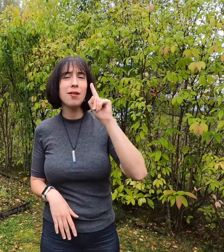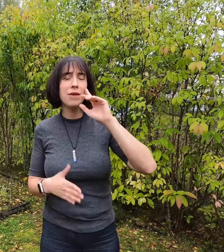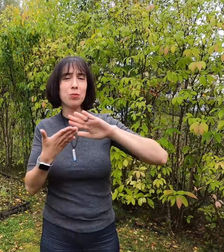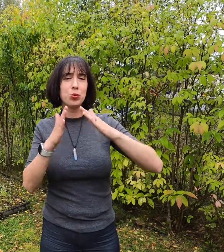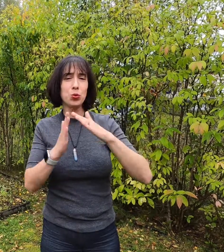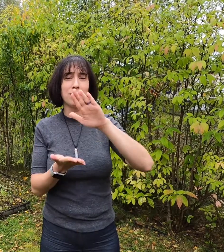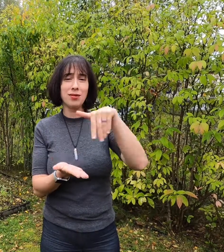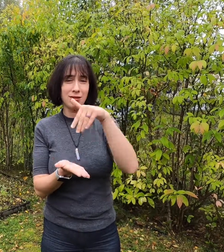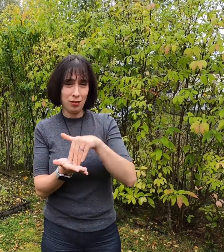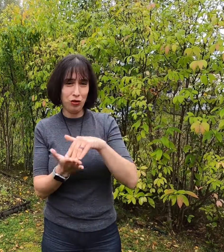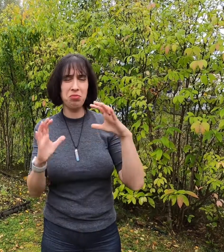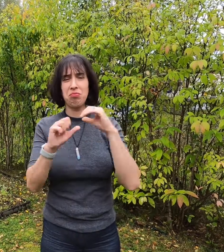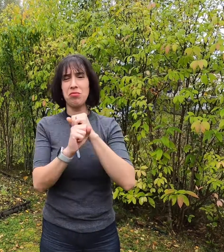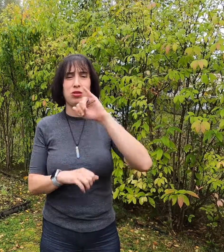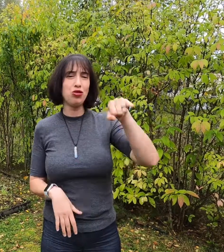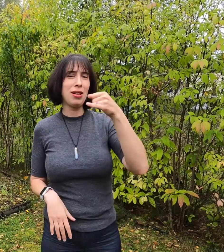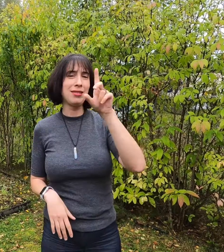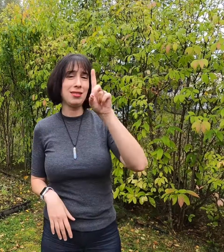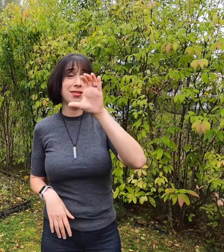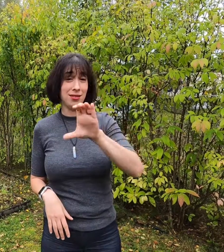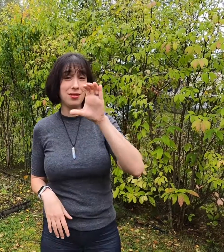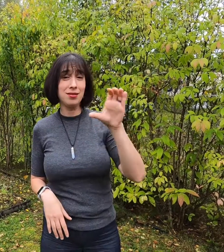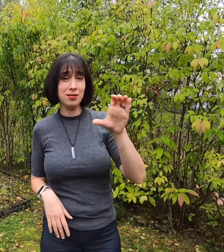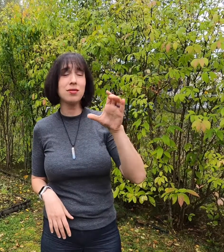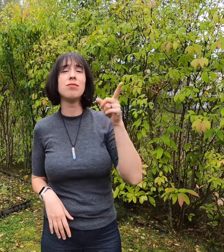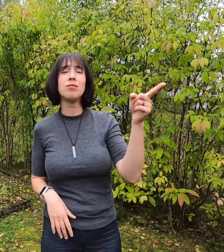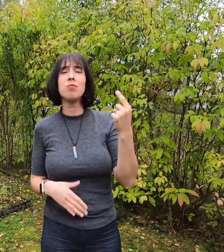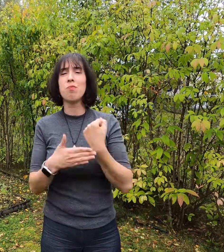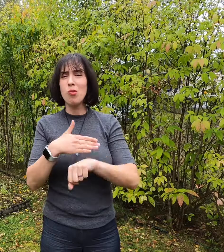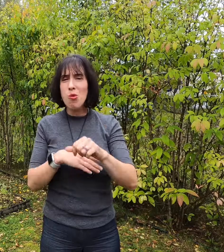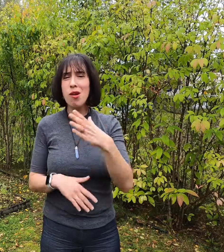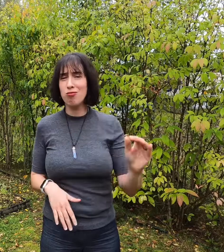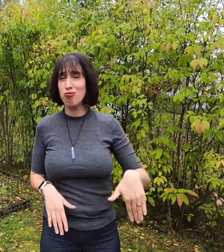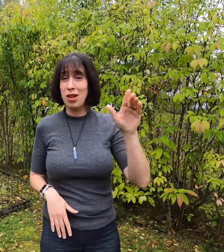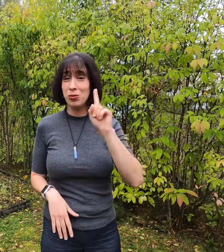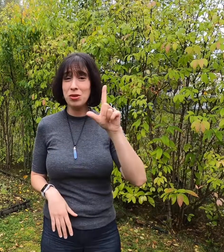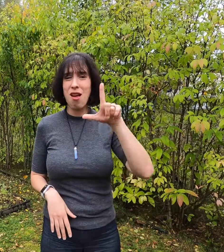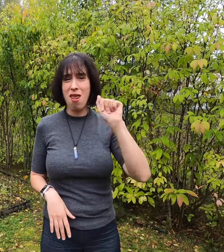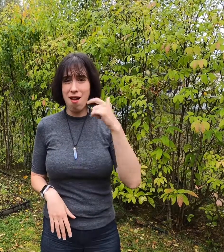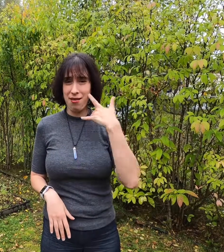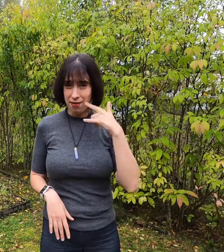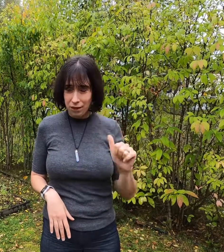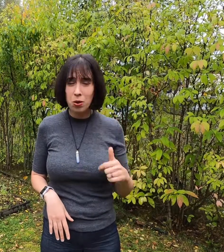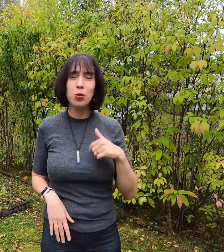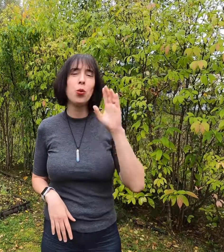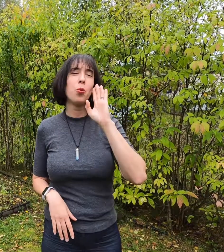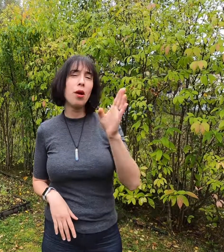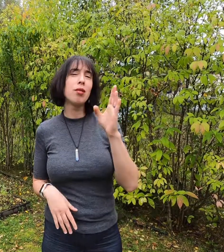She was the founder of the Jewish Deaf Community Center. She was born and raised in Los Angeles,